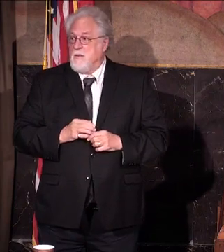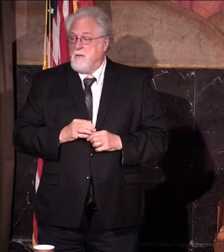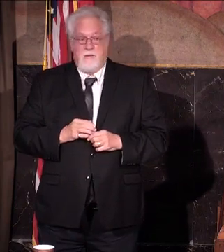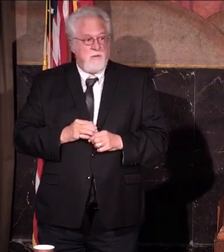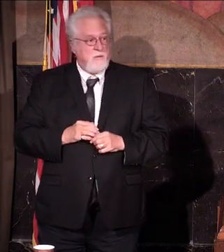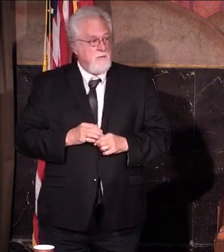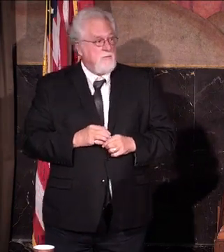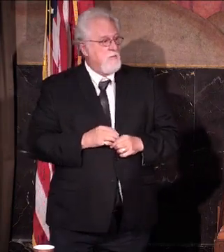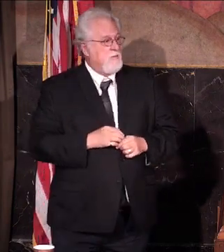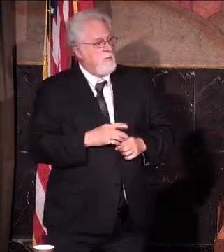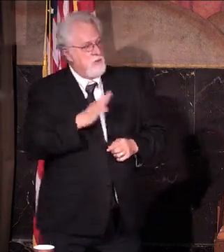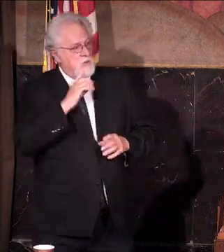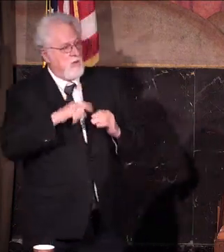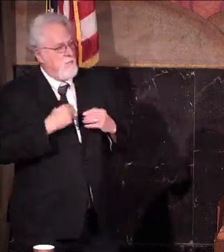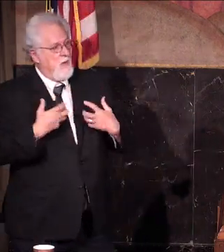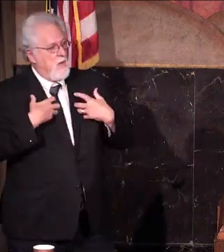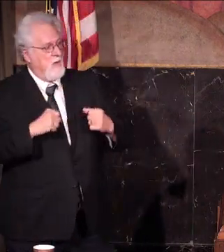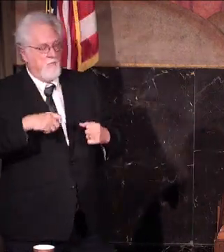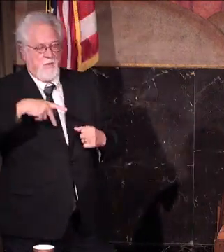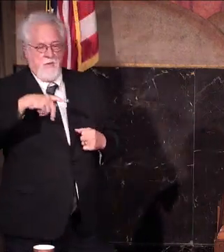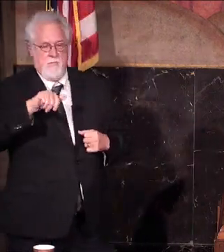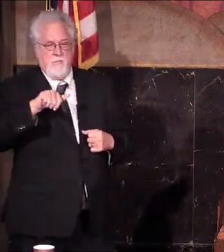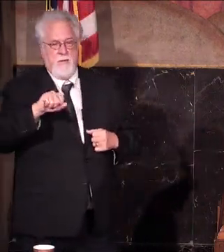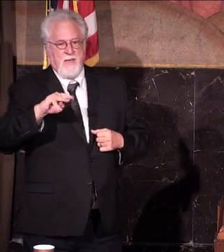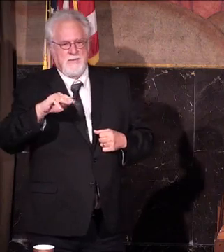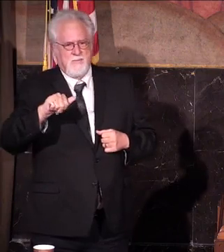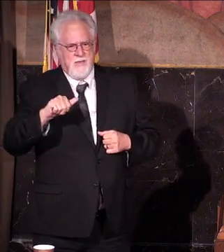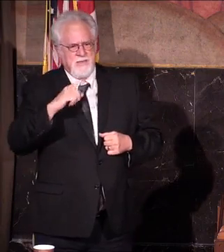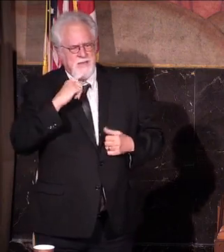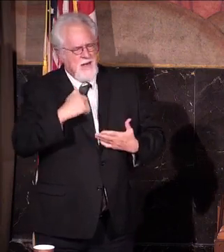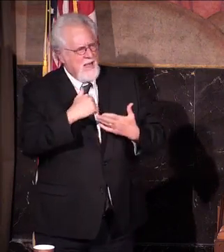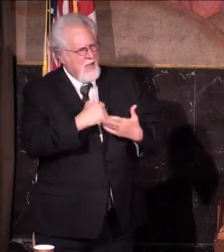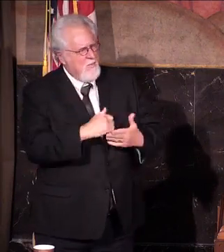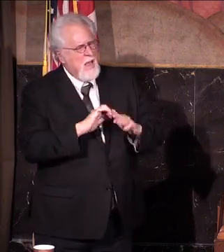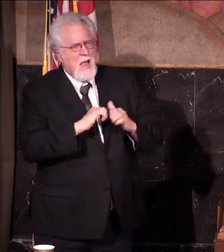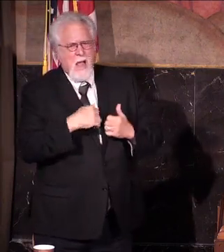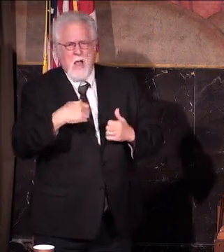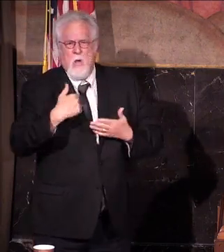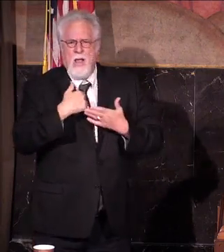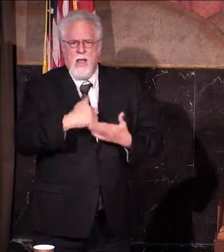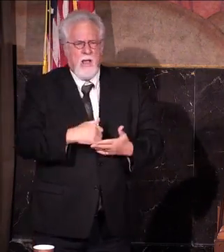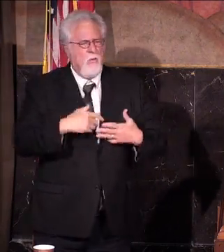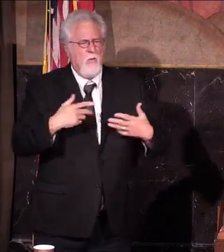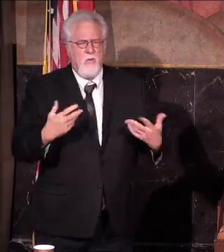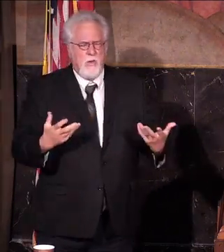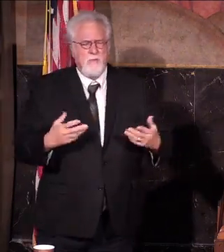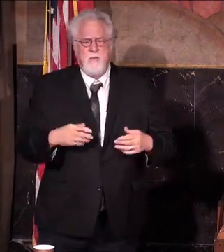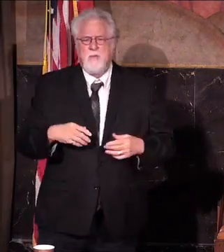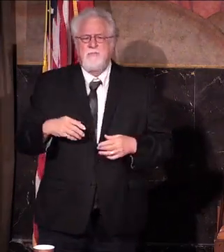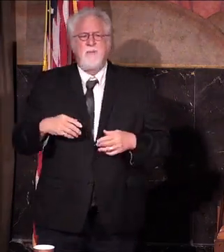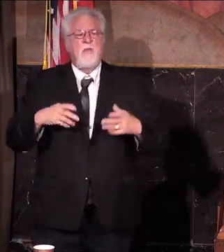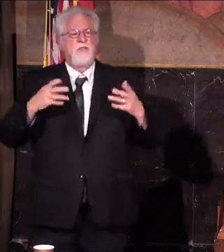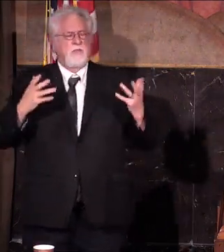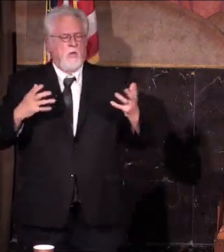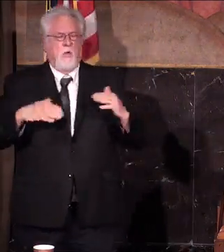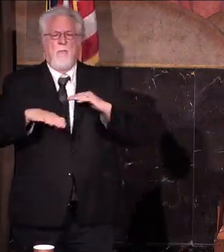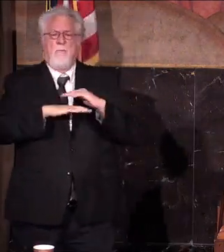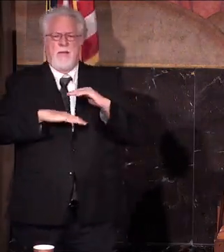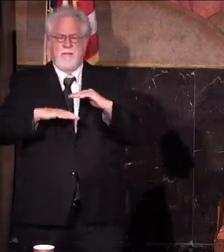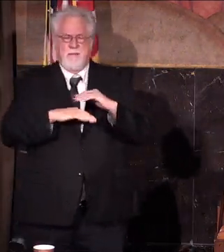Yes, sir. Talk some more about the convalescent plasma treatment. You said it's helping, but how is it helping with the sorts of Right. So basically,